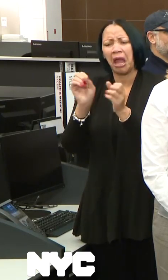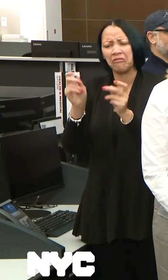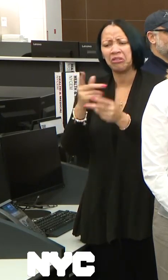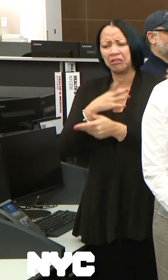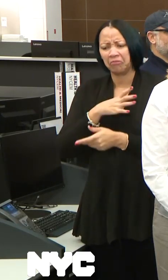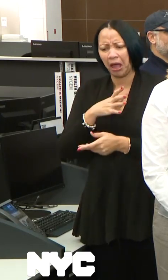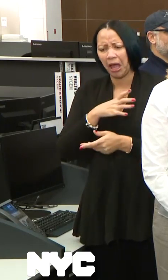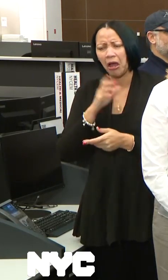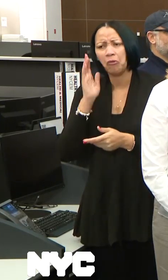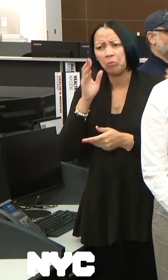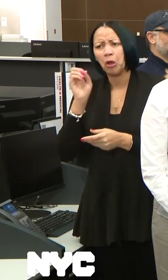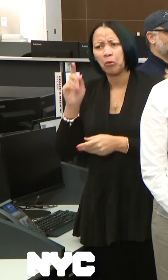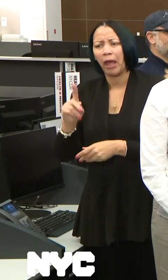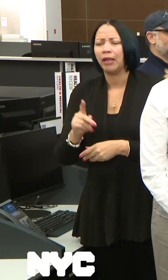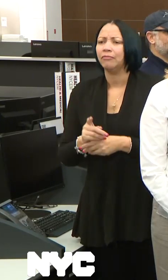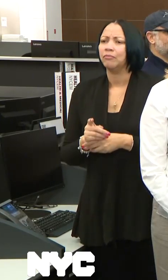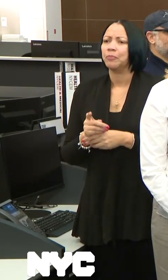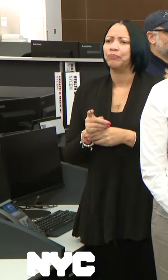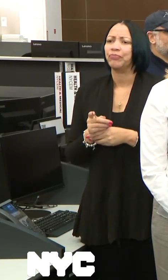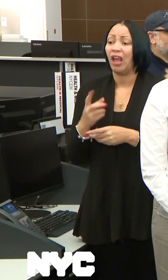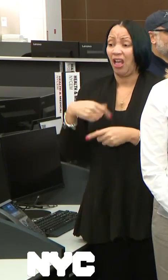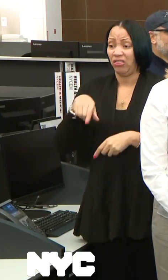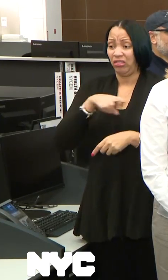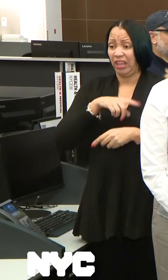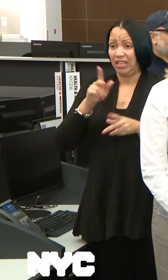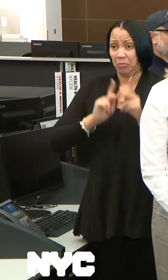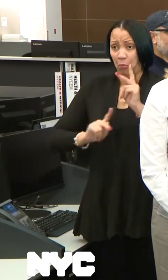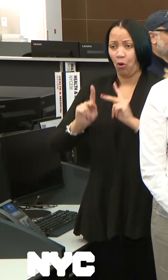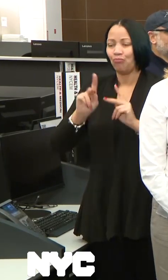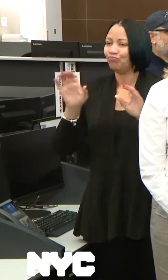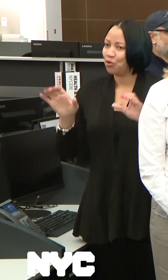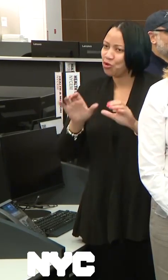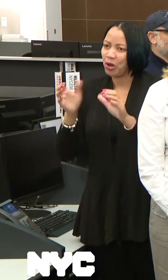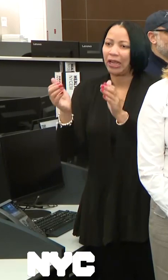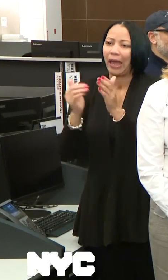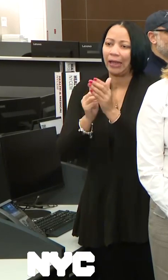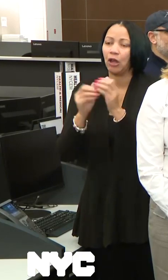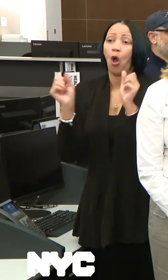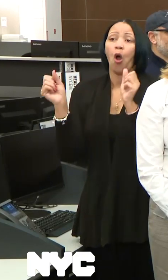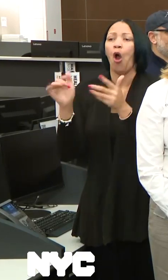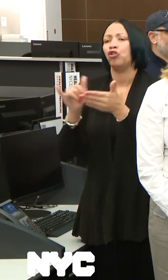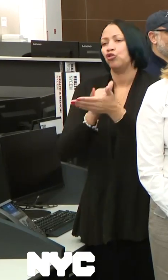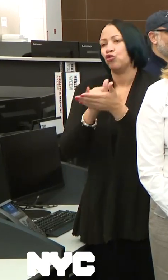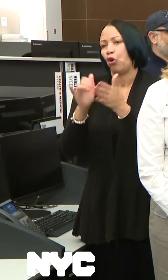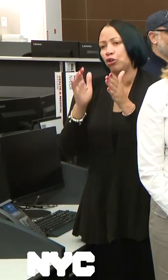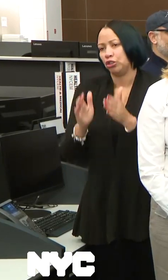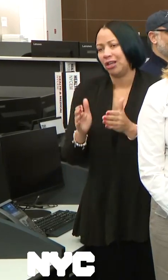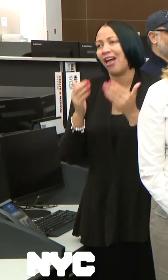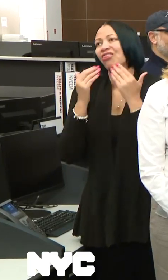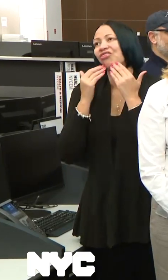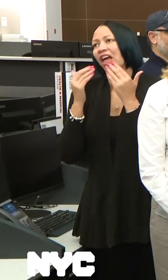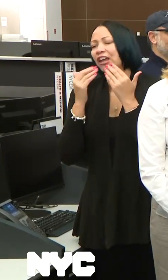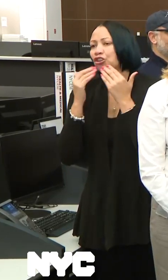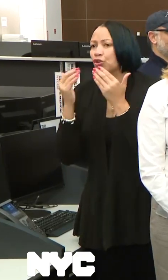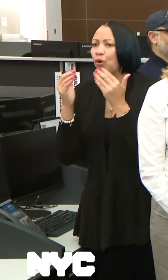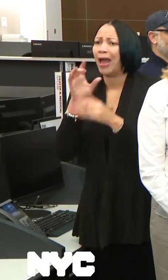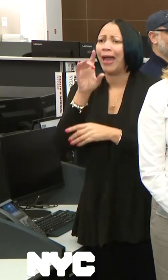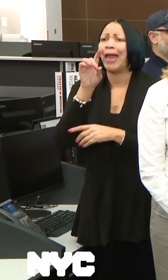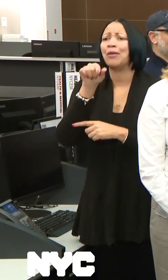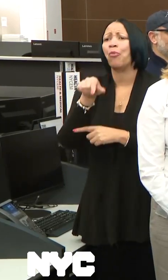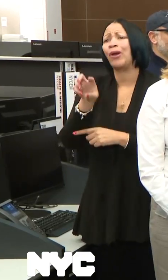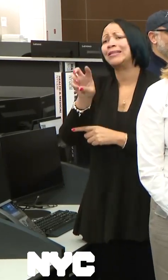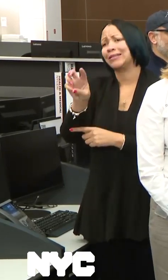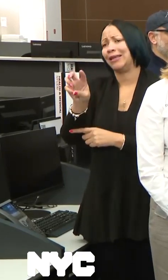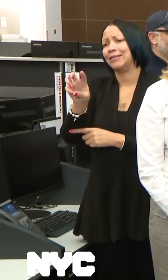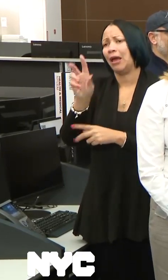good people are going to do it again. And I want to tell you, all New Yorkers, thank you. All 8.6 million New Yorkers, not